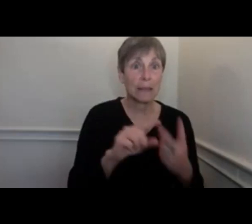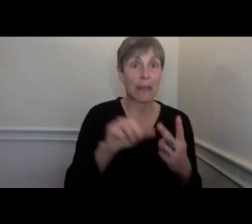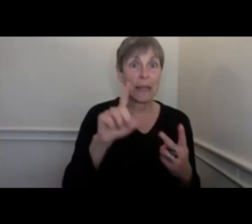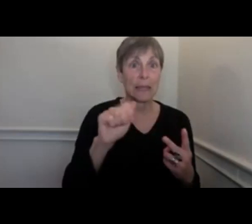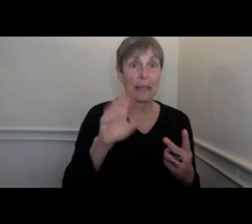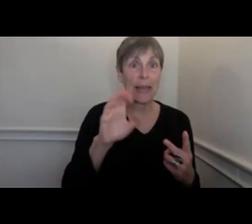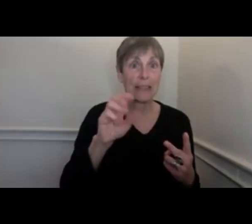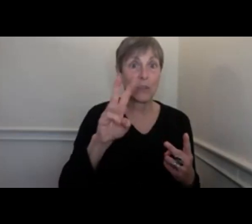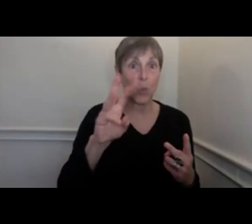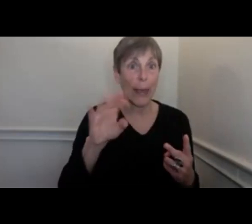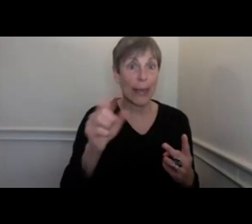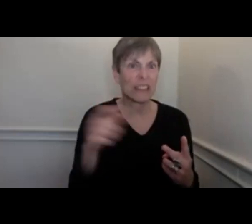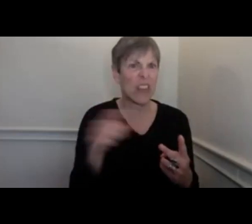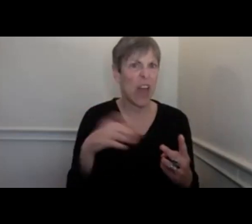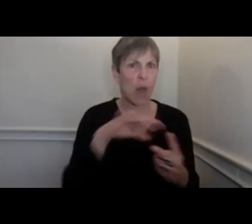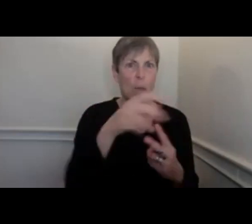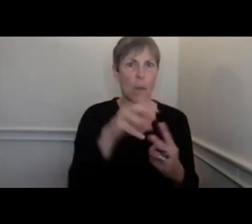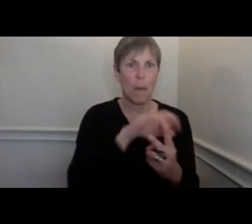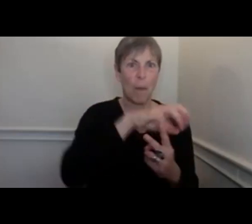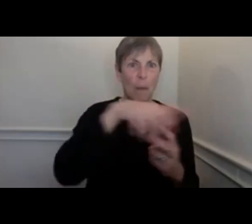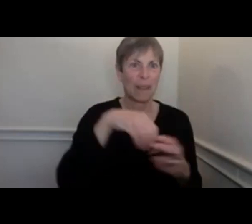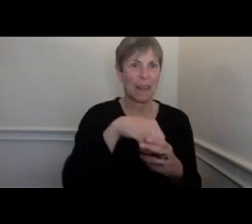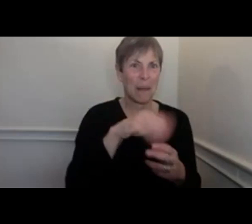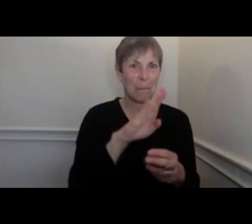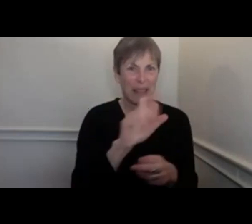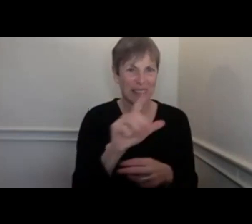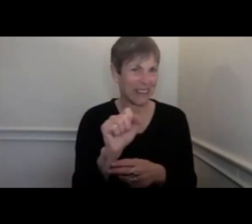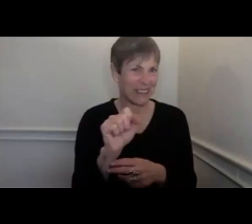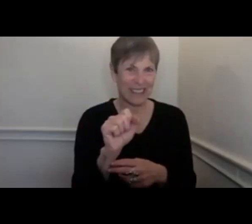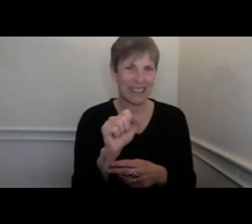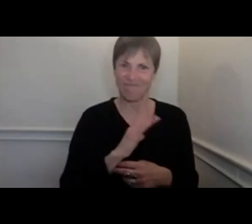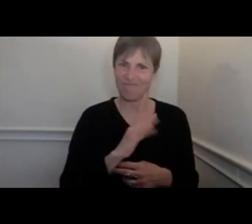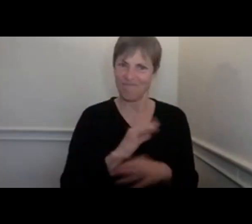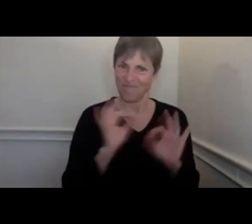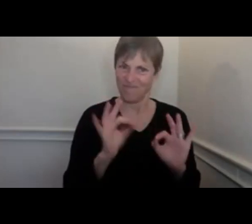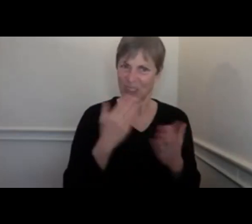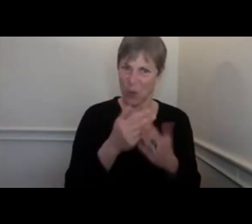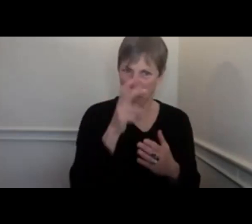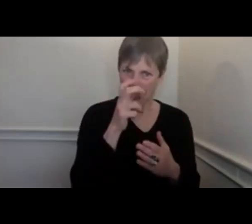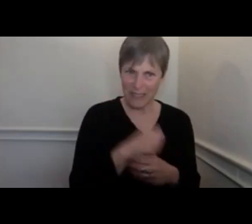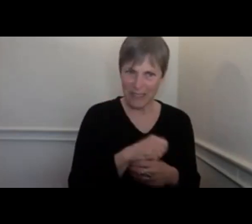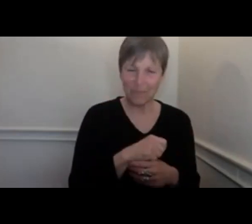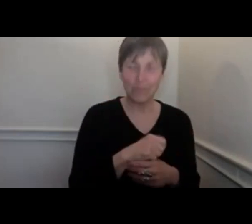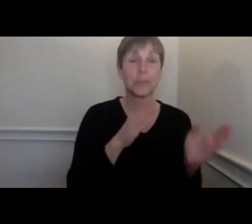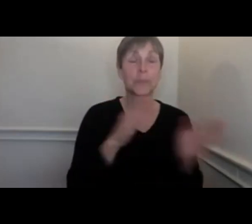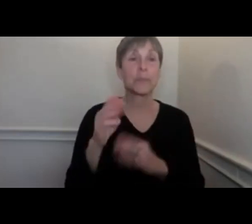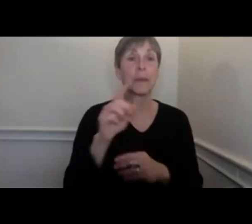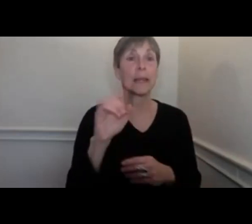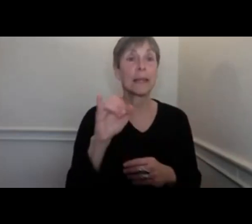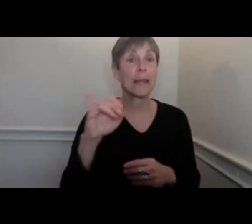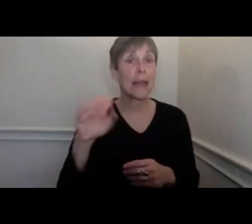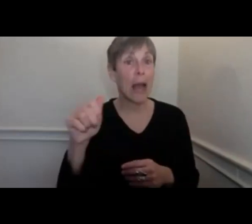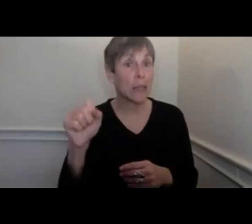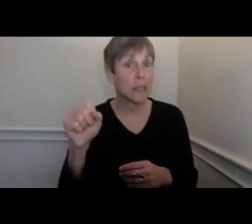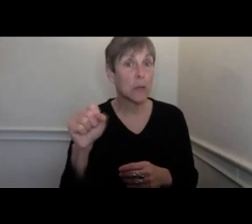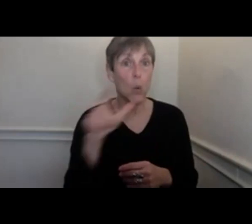abundant habitat in your basil. And also zinnias are very, they